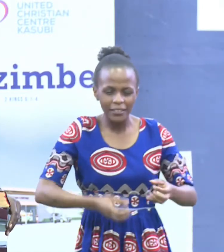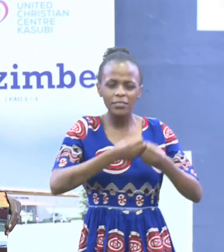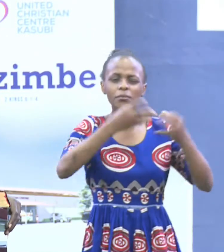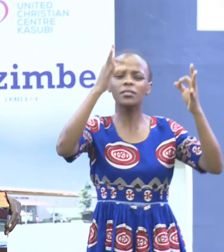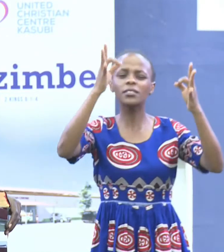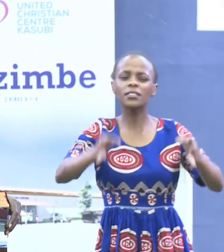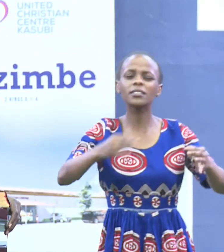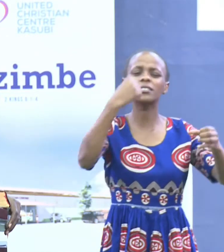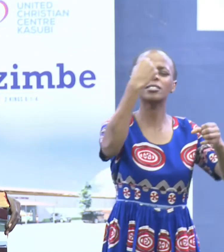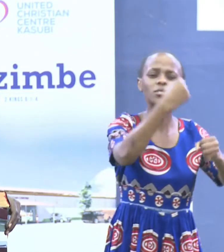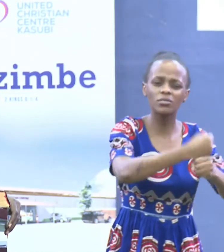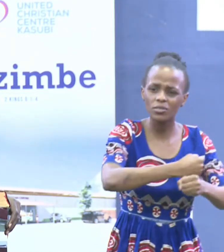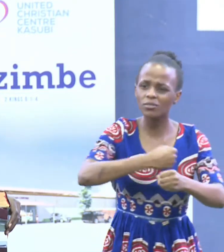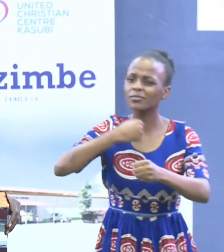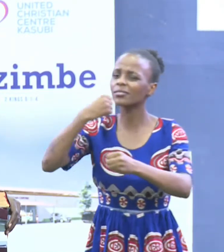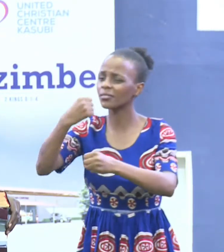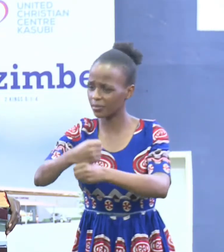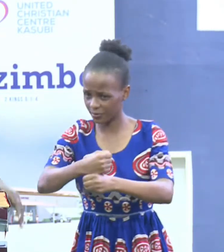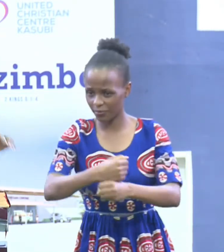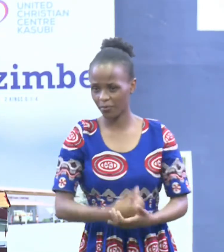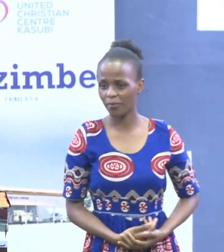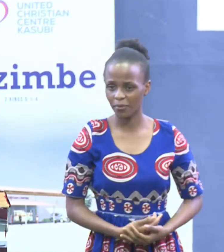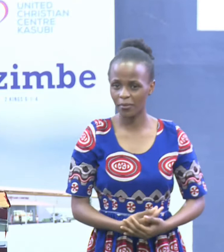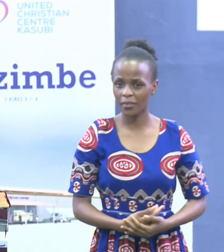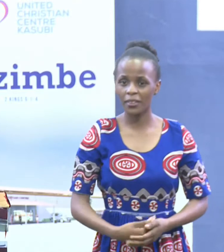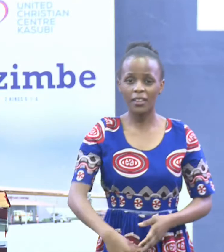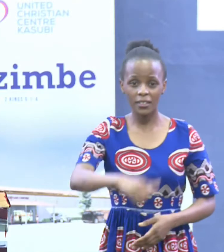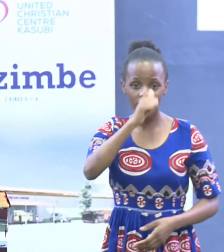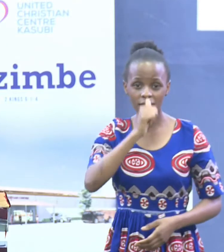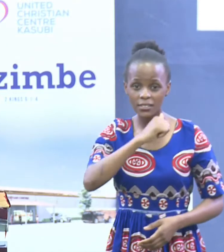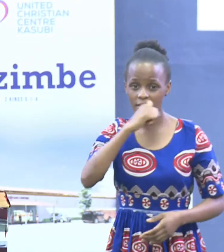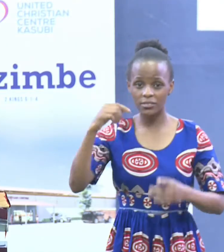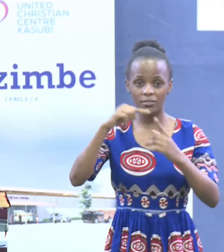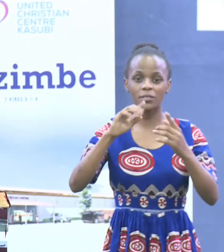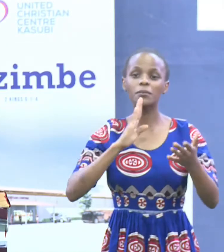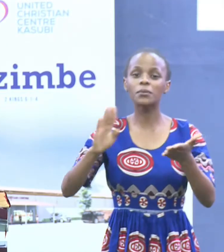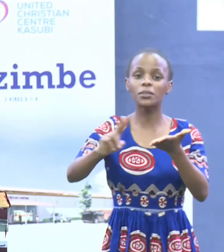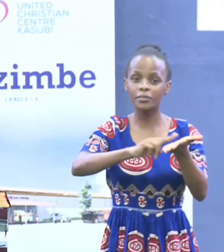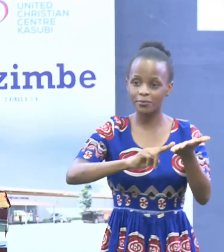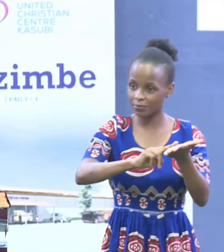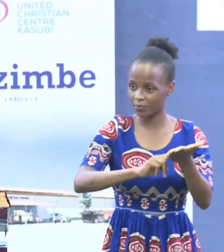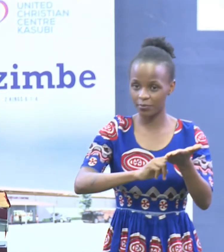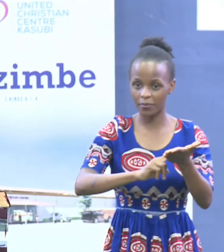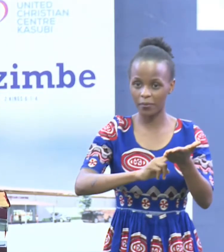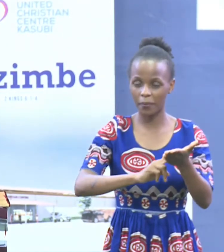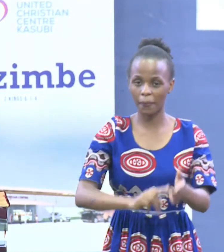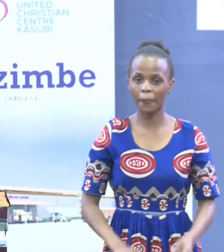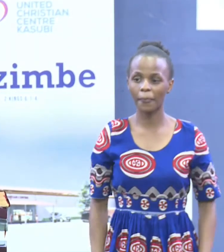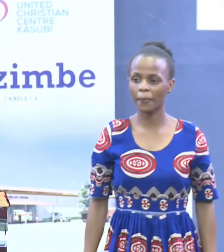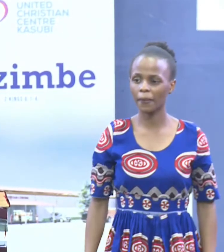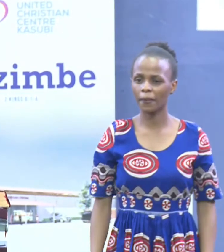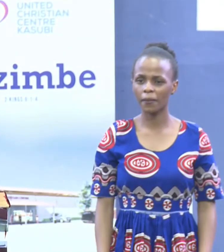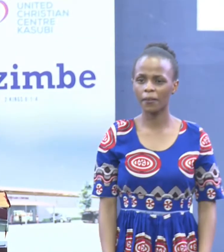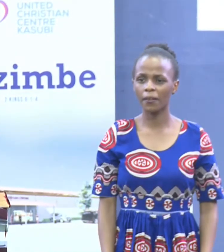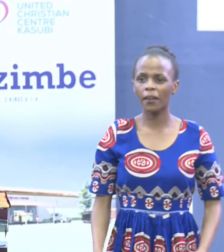conditions. There are so many things and terms and conditions that had to be done for this mystery to be used.